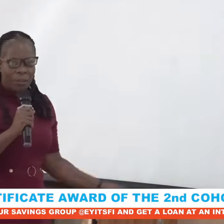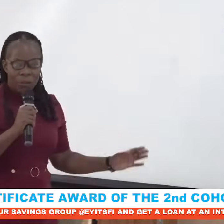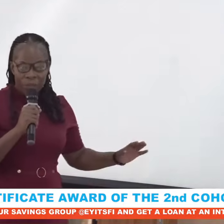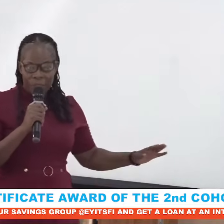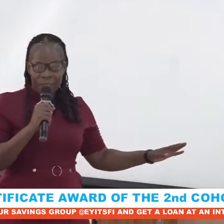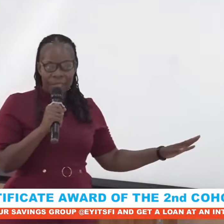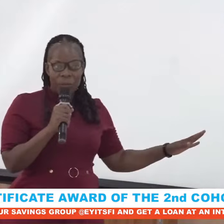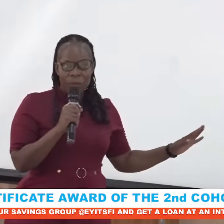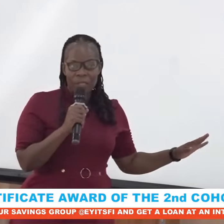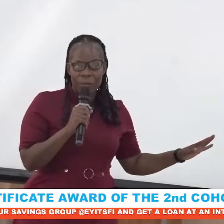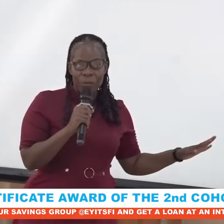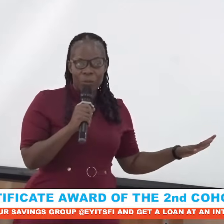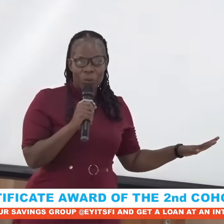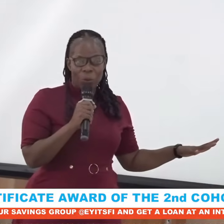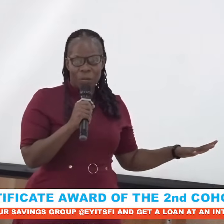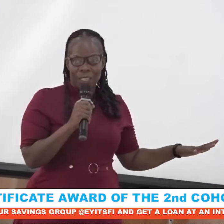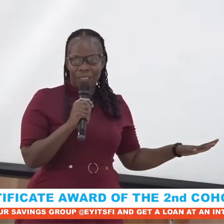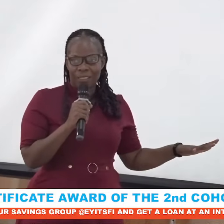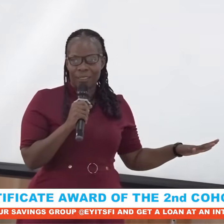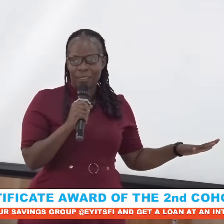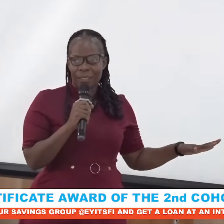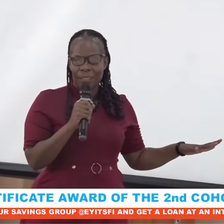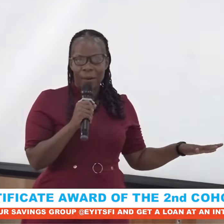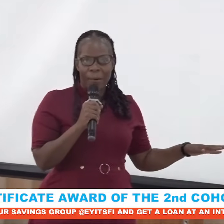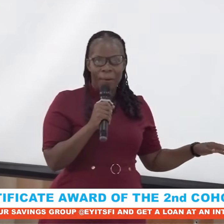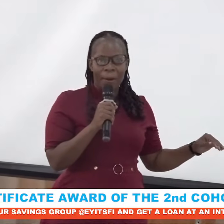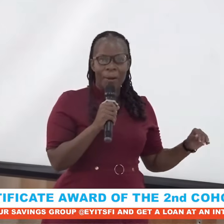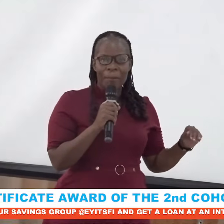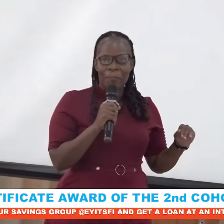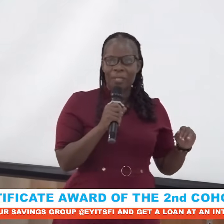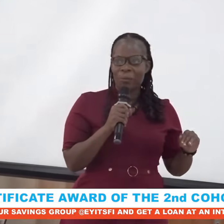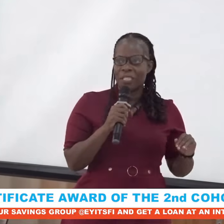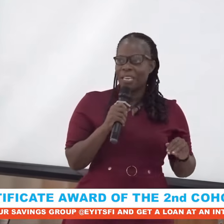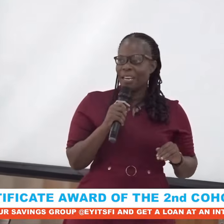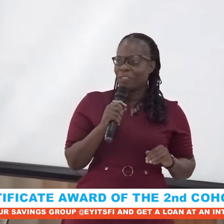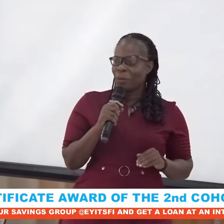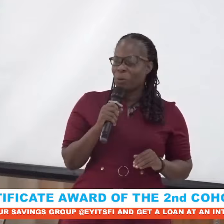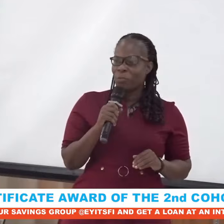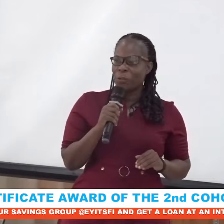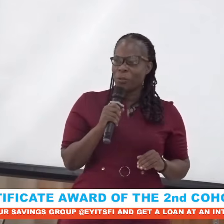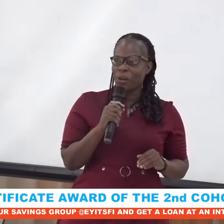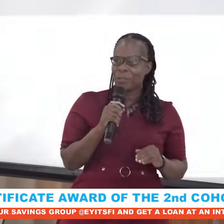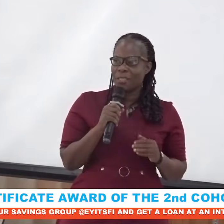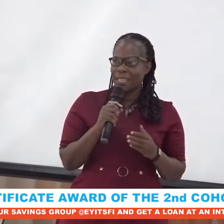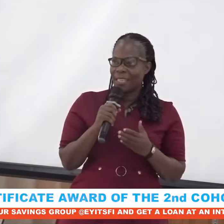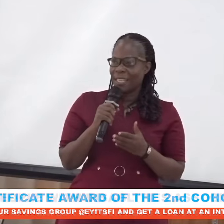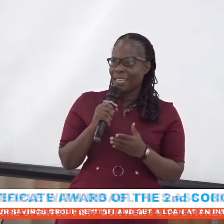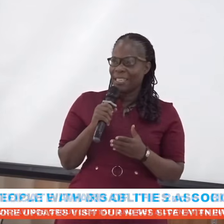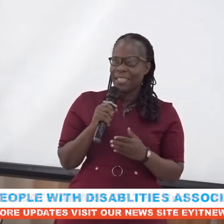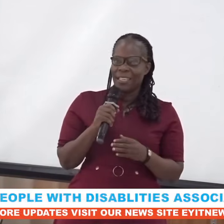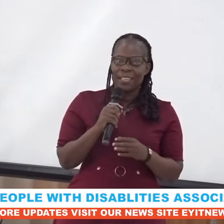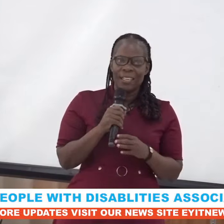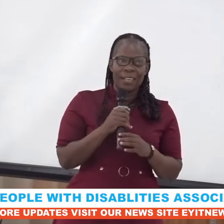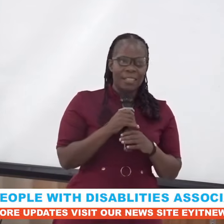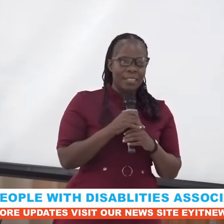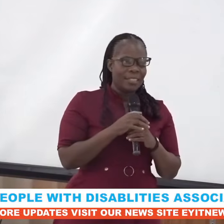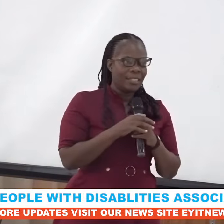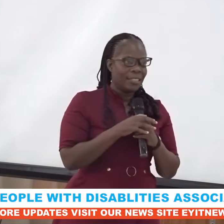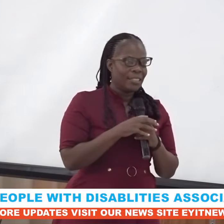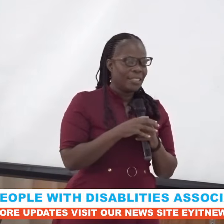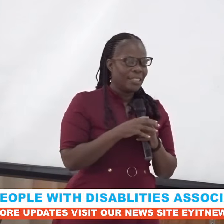You know, after that, we're not supposed to talk. But we shall have a group photo outside there.